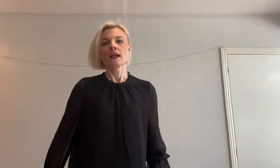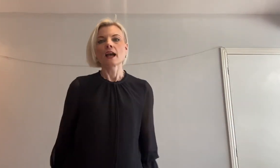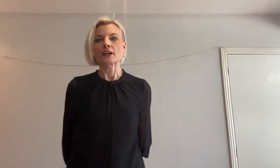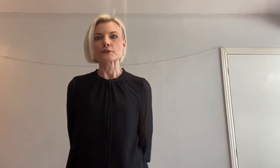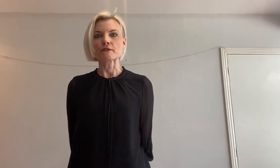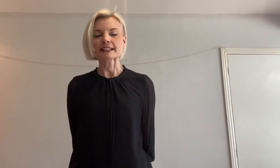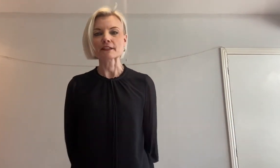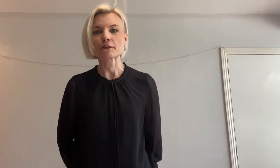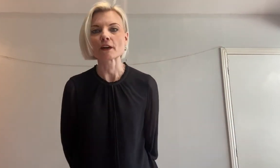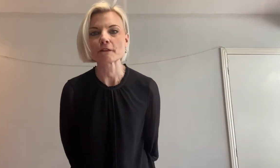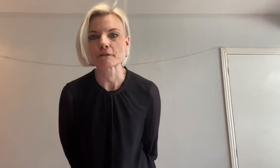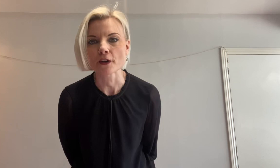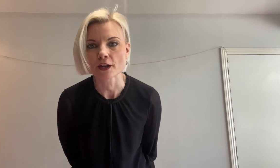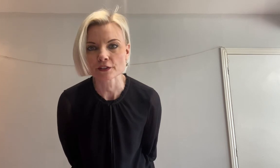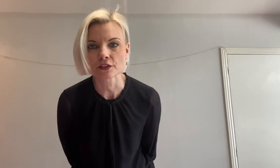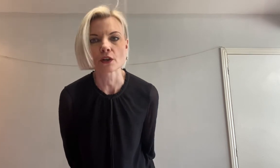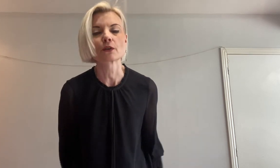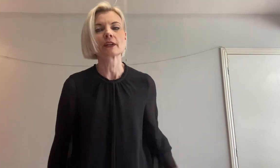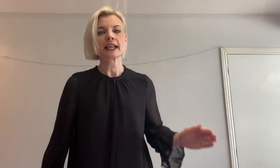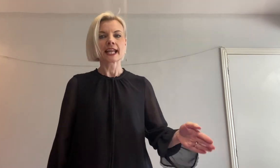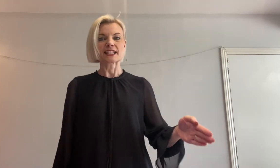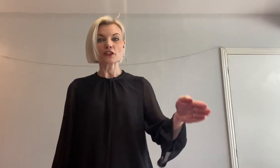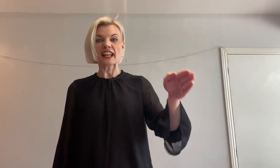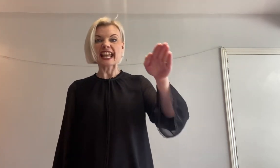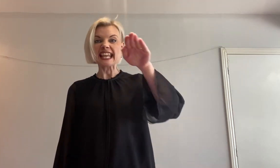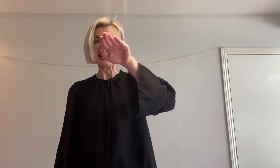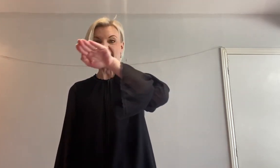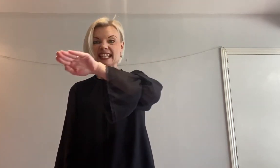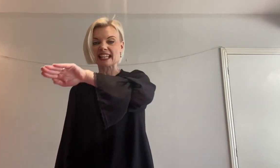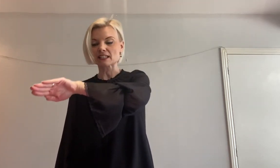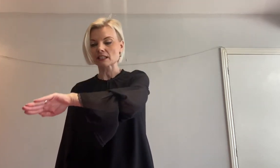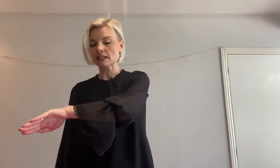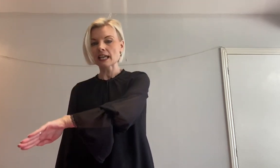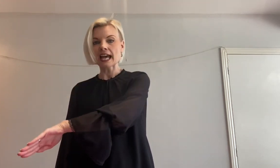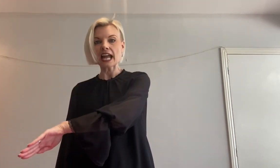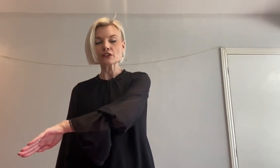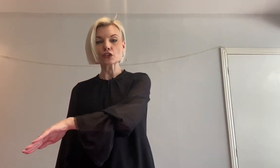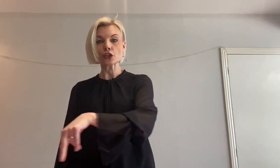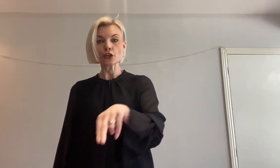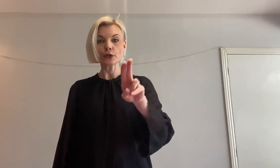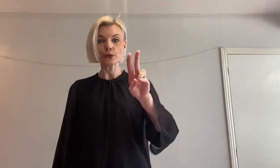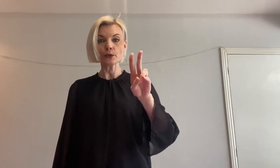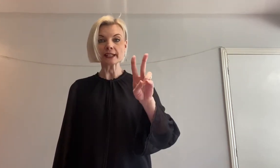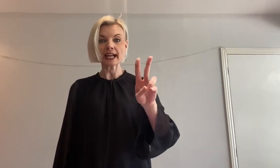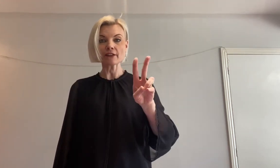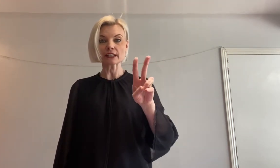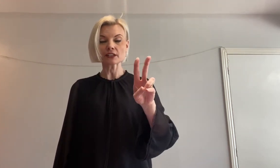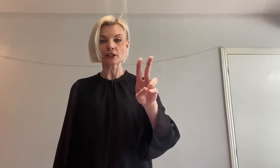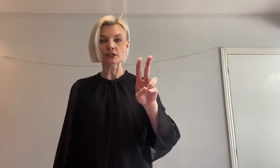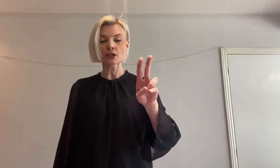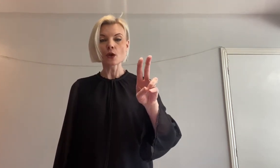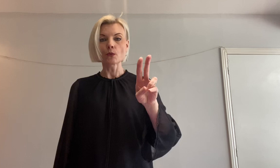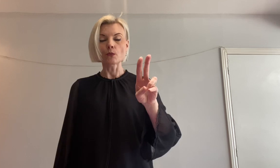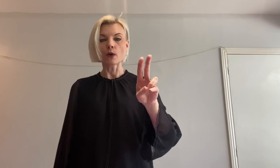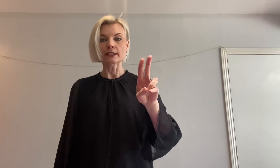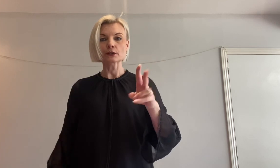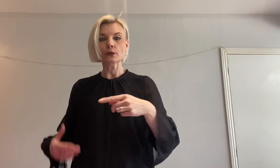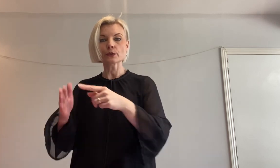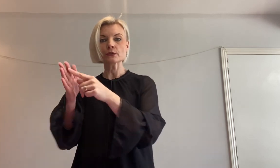Are you ready for our first song? It's got a hill in it and two characters, one called